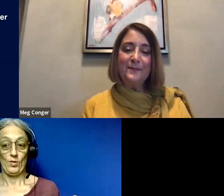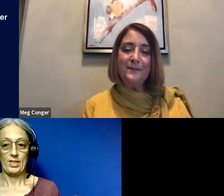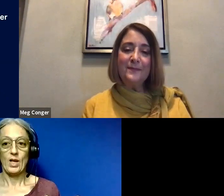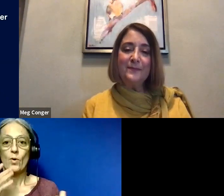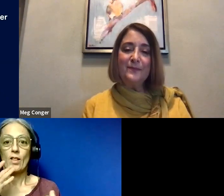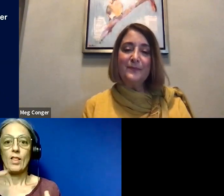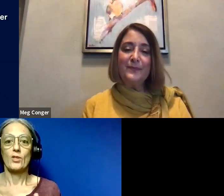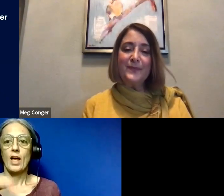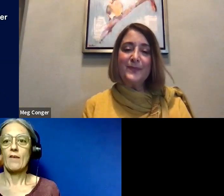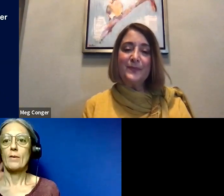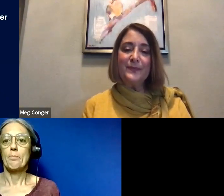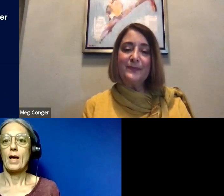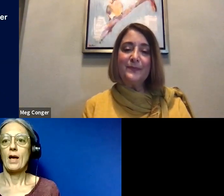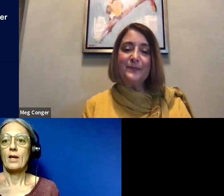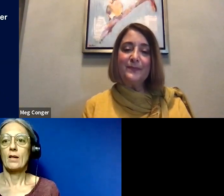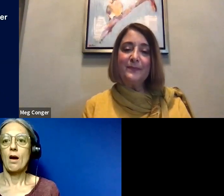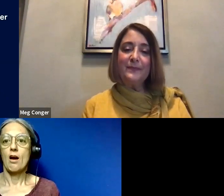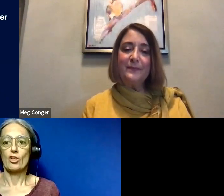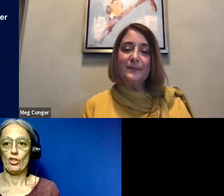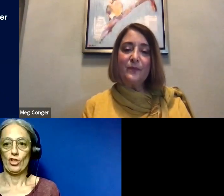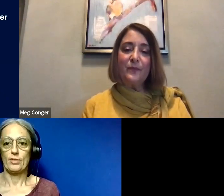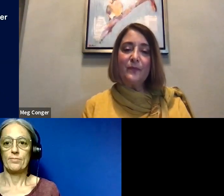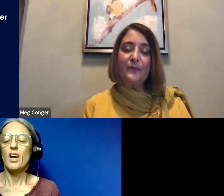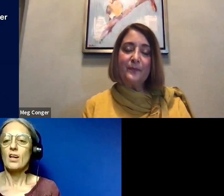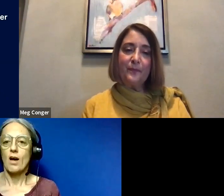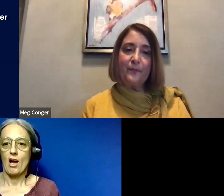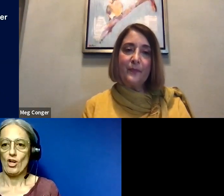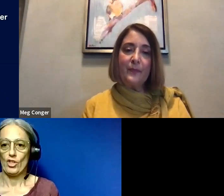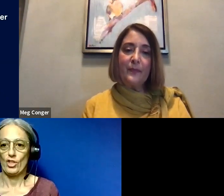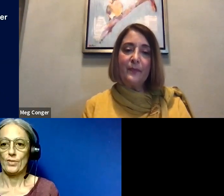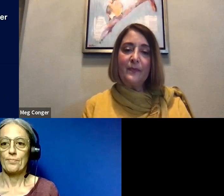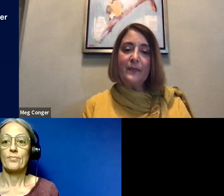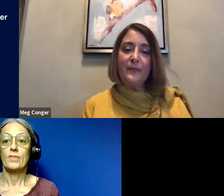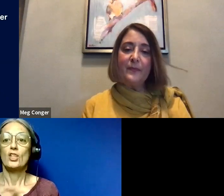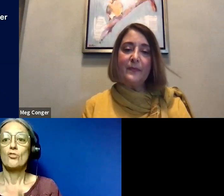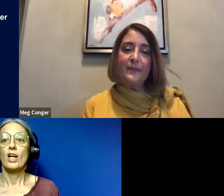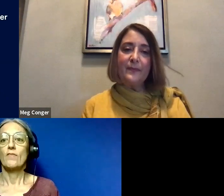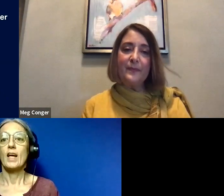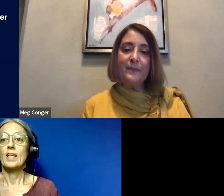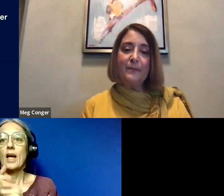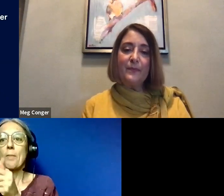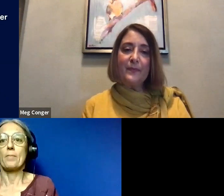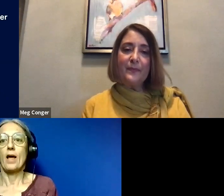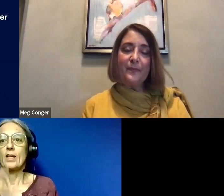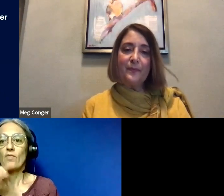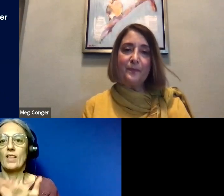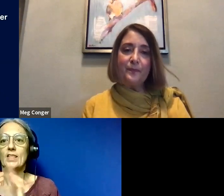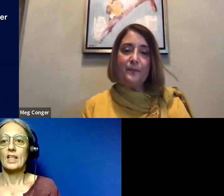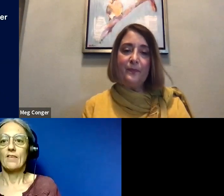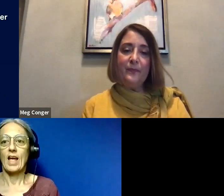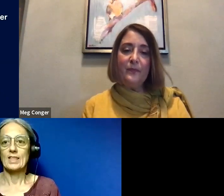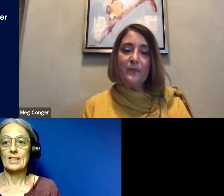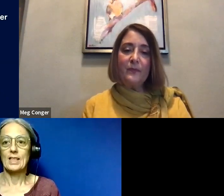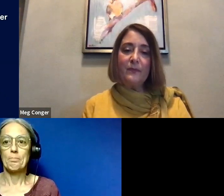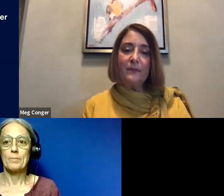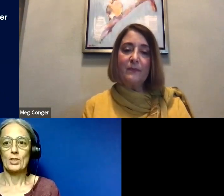Meg Conger, who is the Director of ADA Compliance for the City of Kansas City, Missouri. Meg has